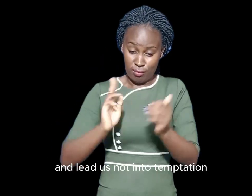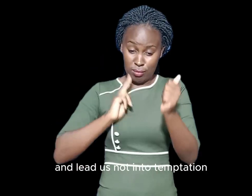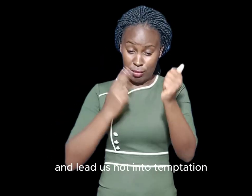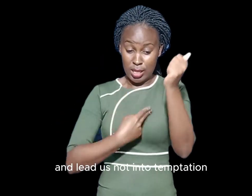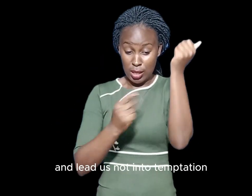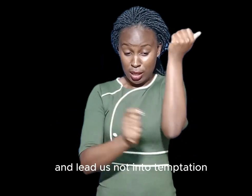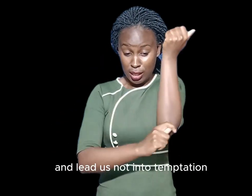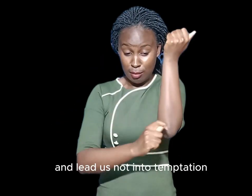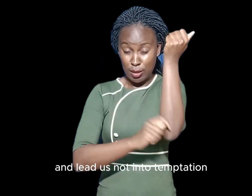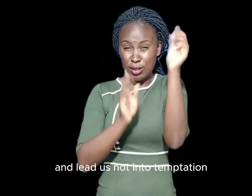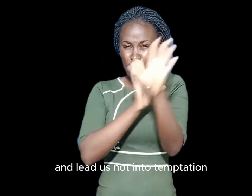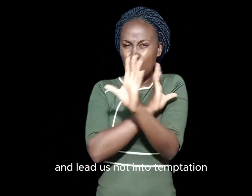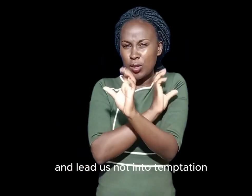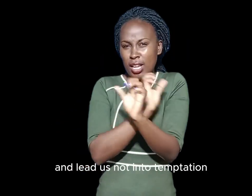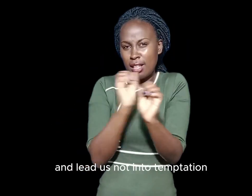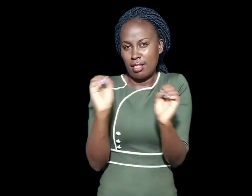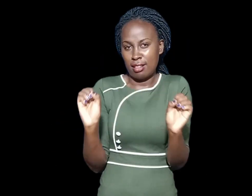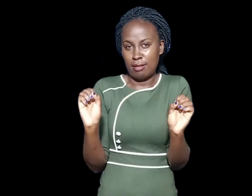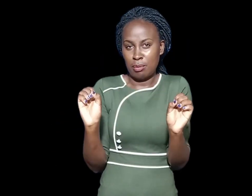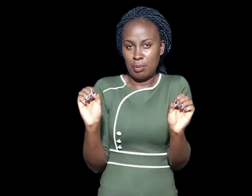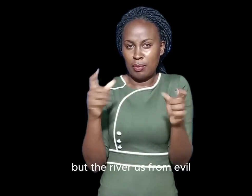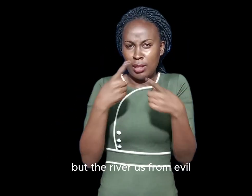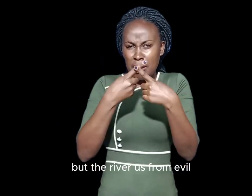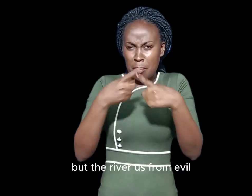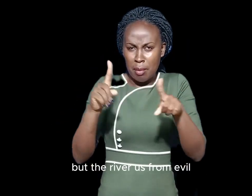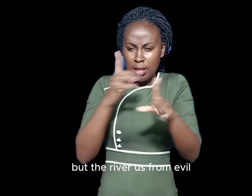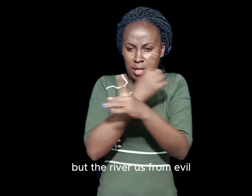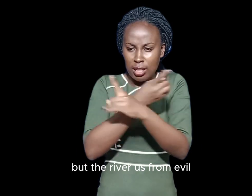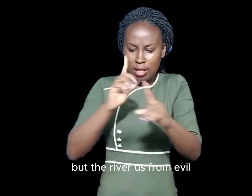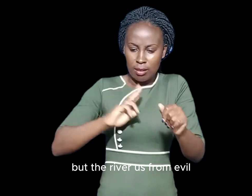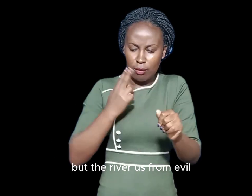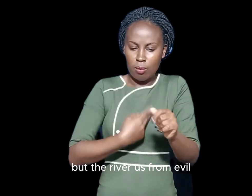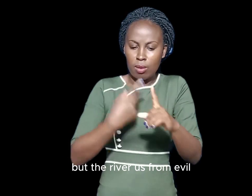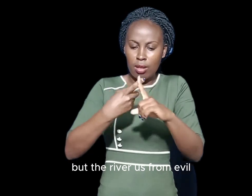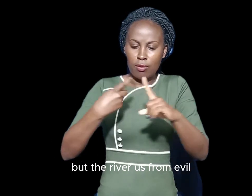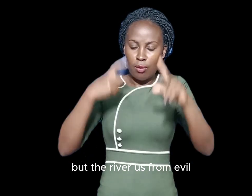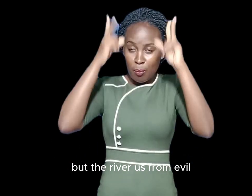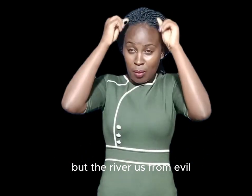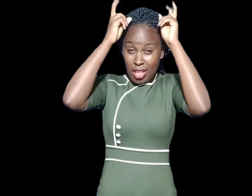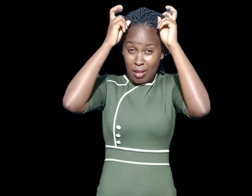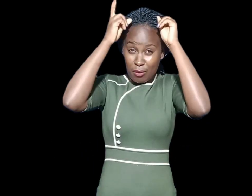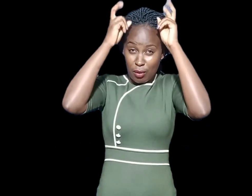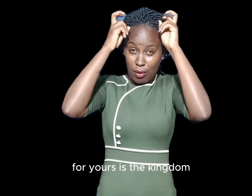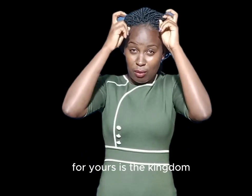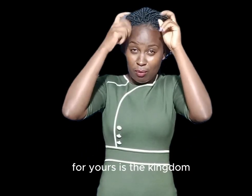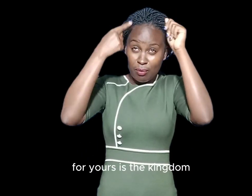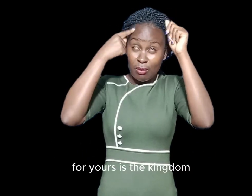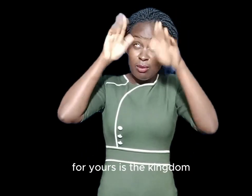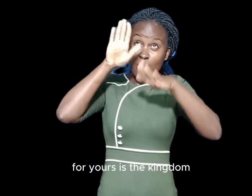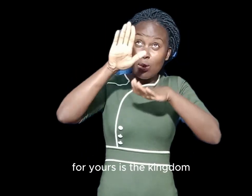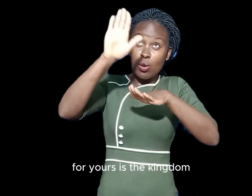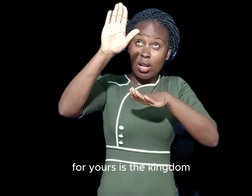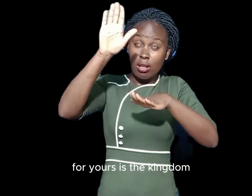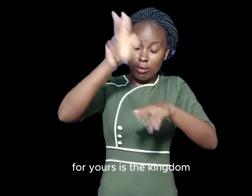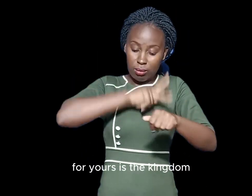not into temptation But deliver us from evil For yours is the kingdom